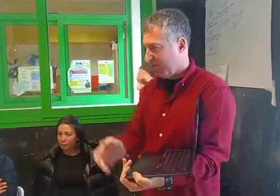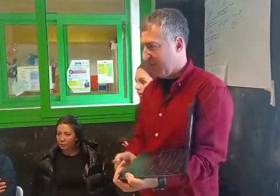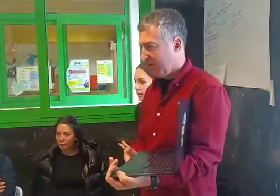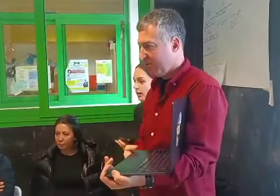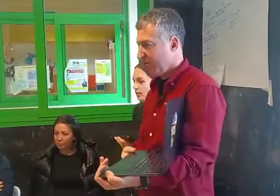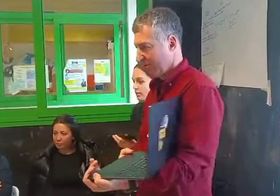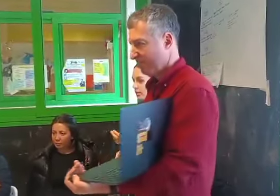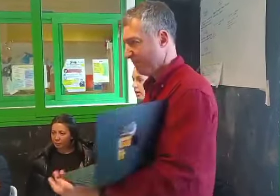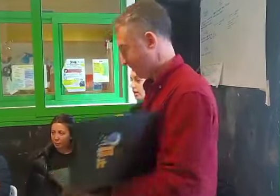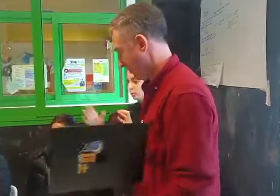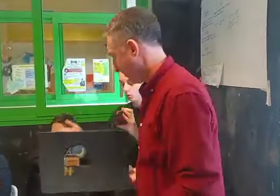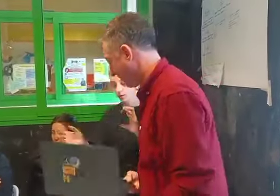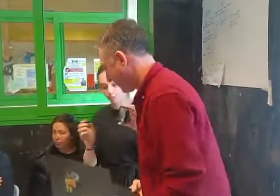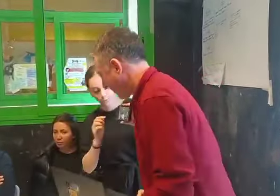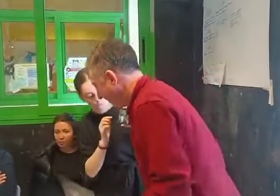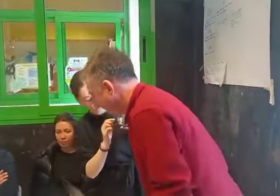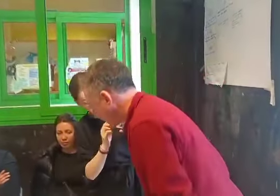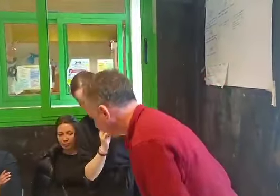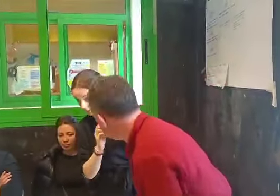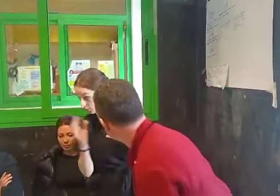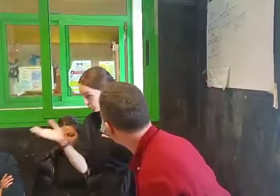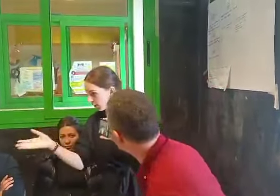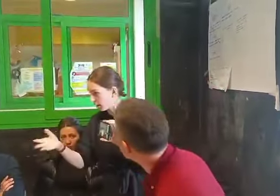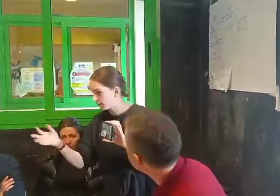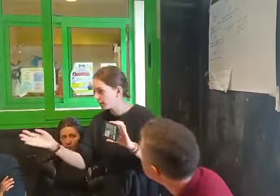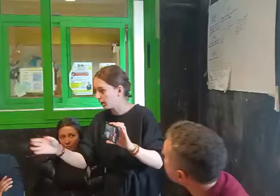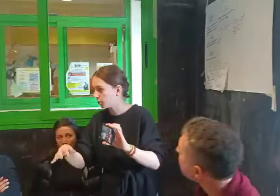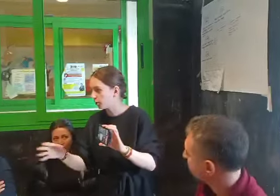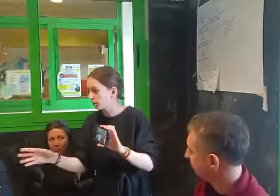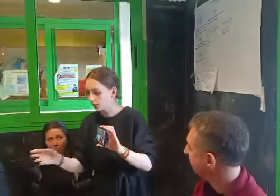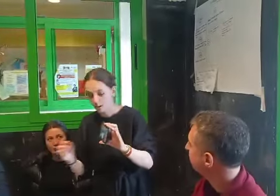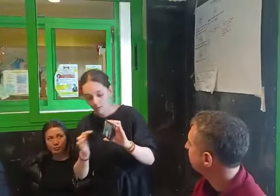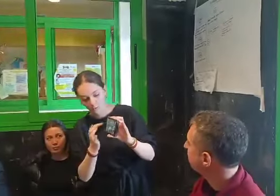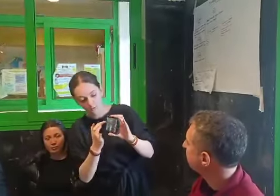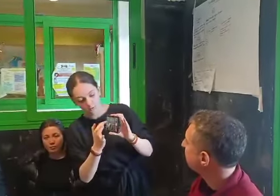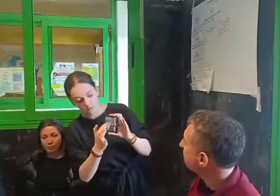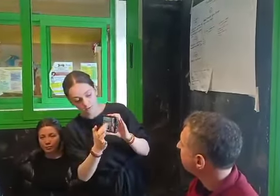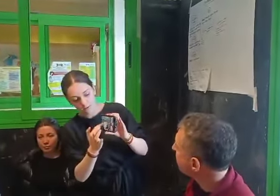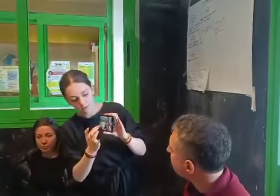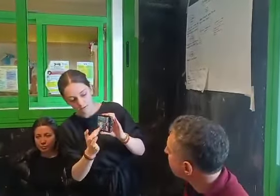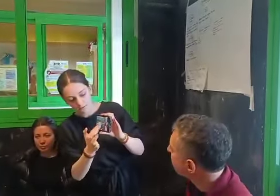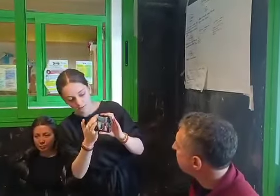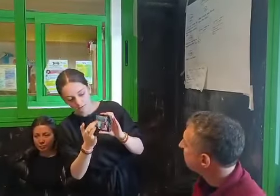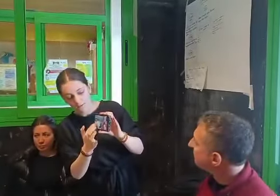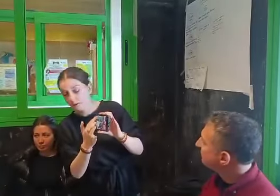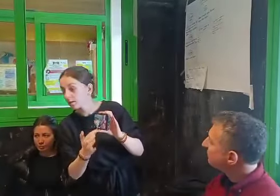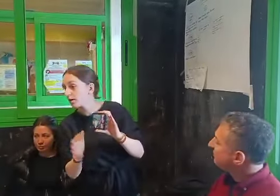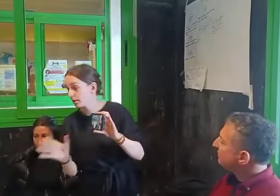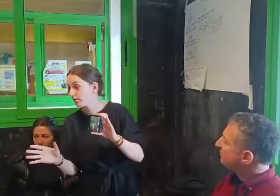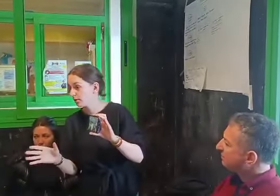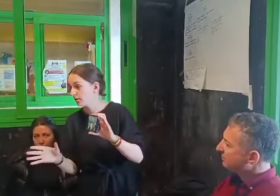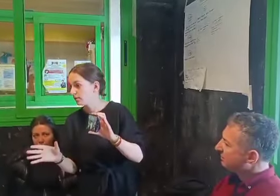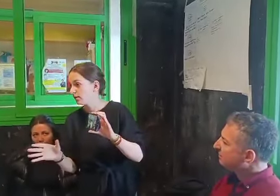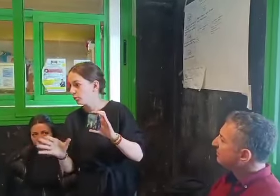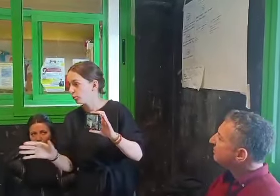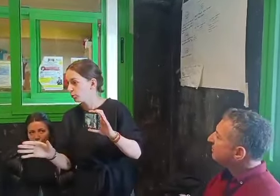Yeah. yes, and I don't know if your phone has this. You can have it, and I will. But you see these lines? These are the guidance lines that you use.